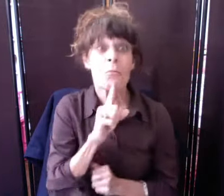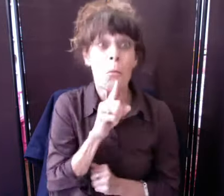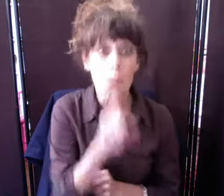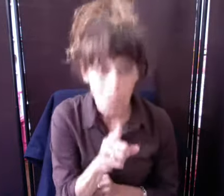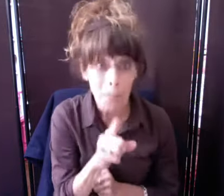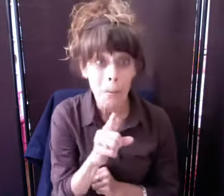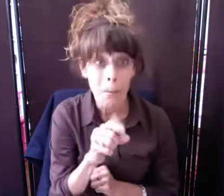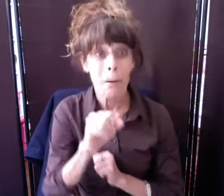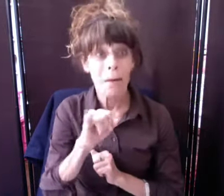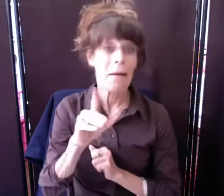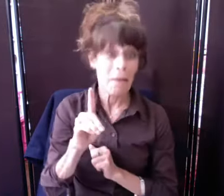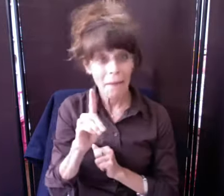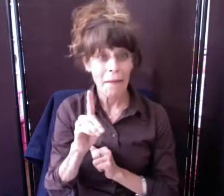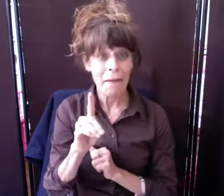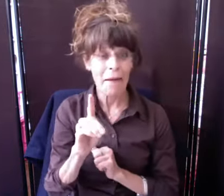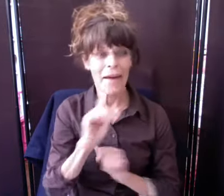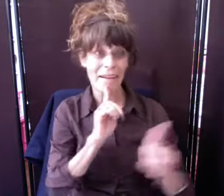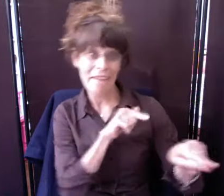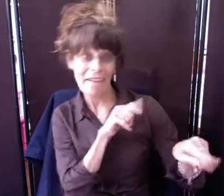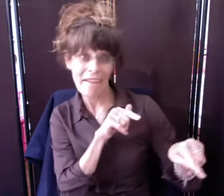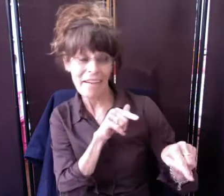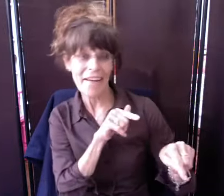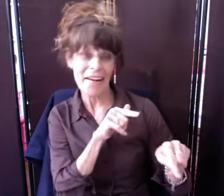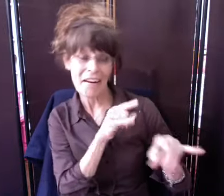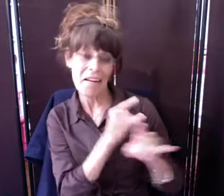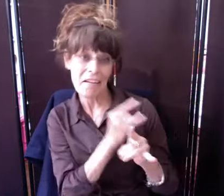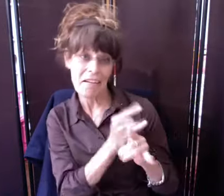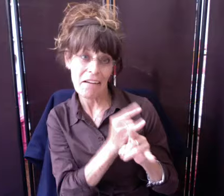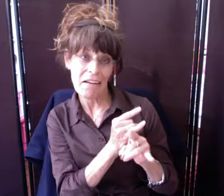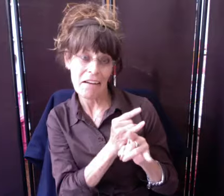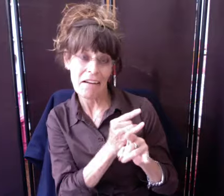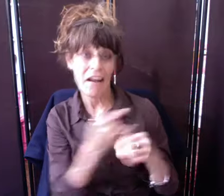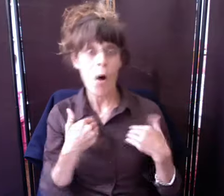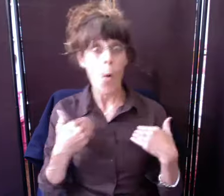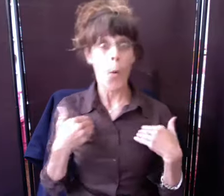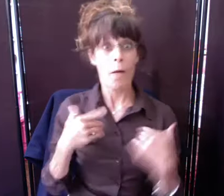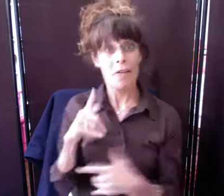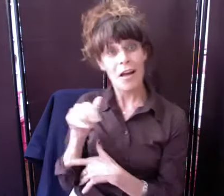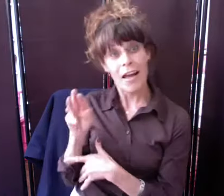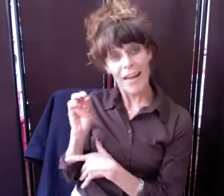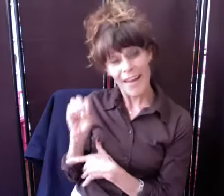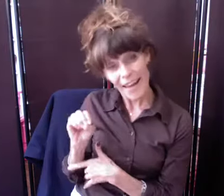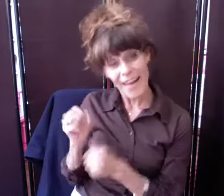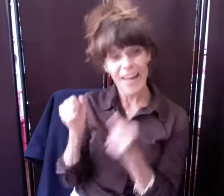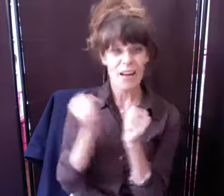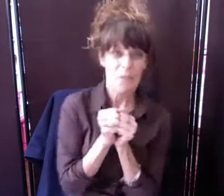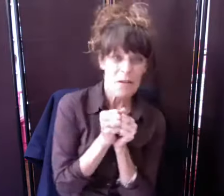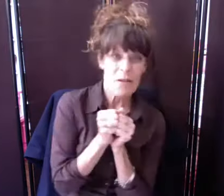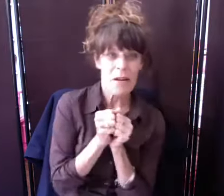a drink. And I'm going to have a limo with booze and cocaine in it. Like I was planning at